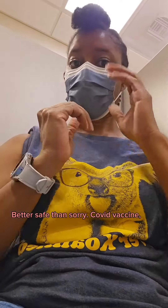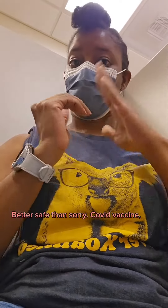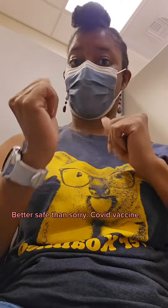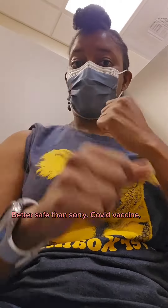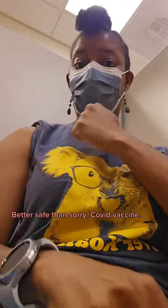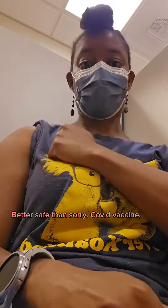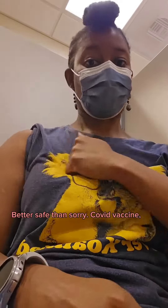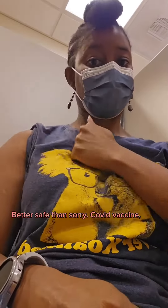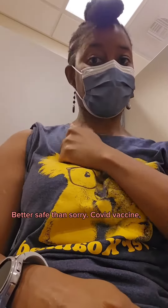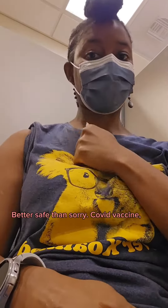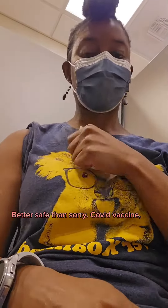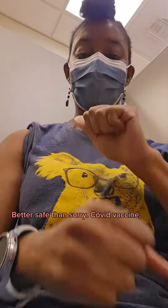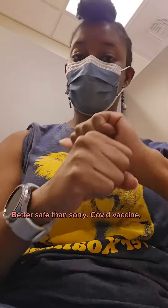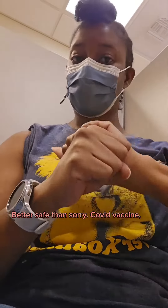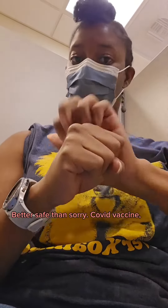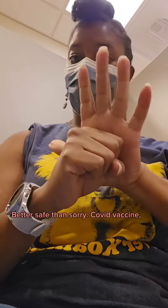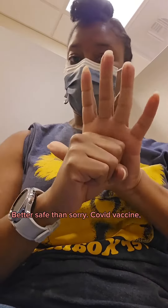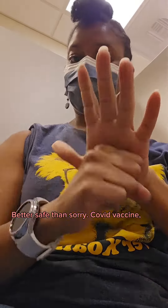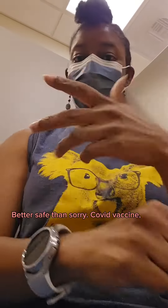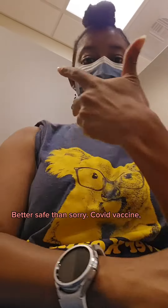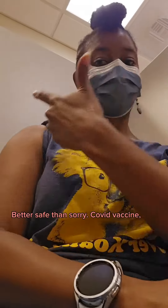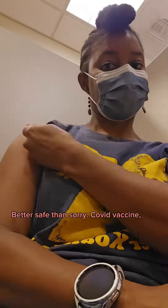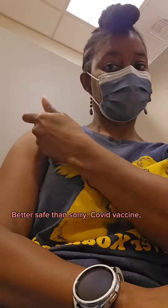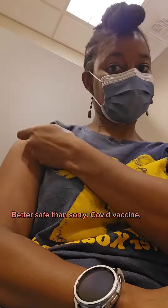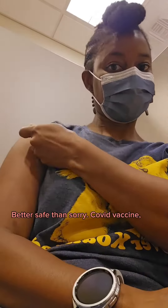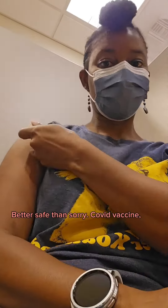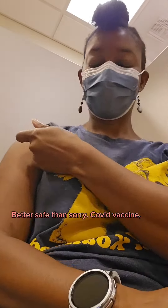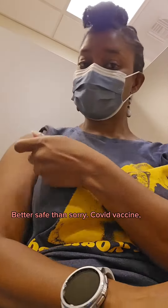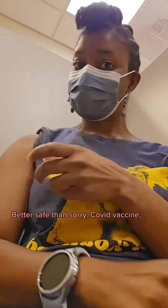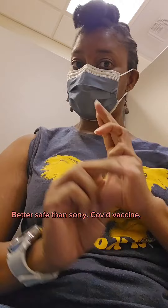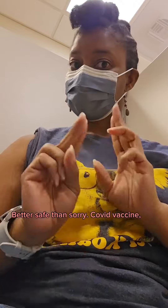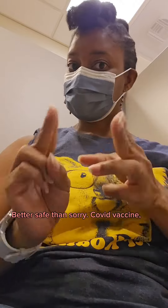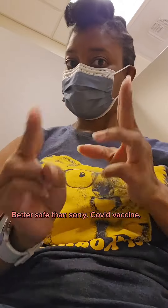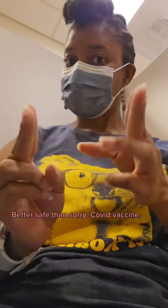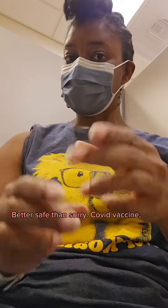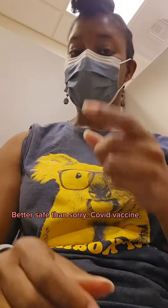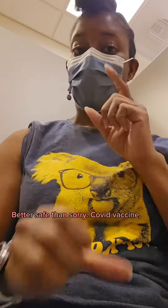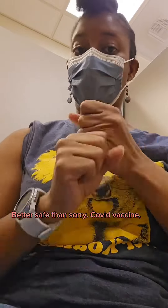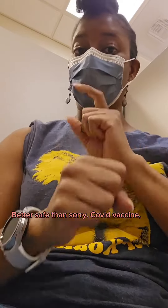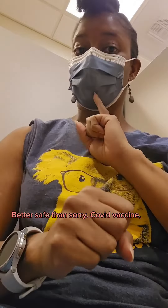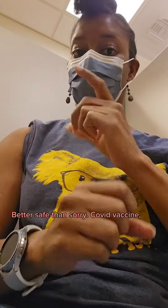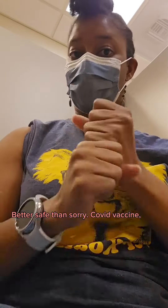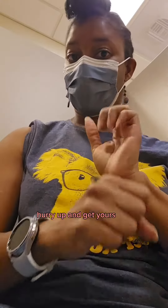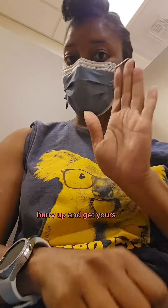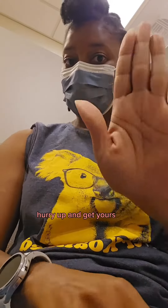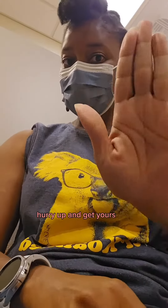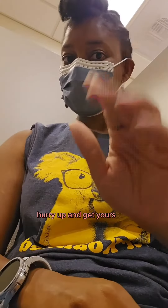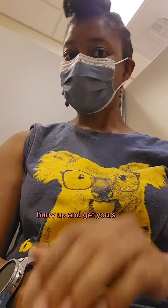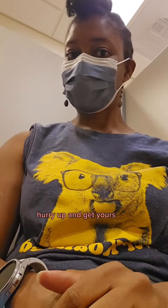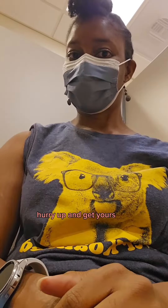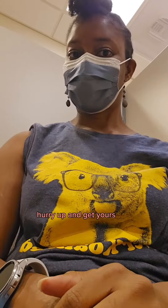Better safe than sorry. COVID vaccine. Right, hurry up and get yours.